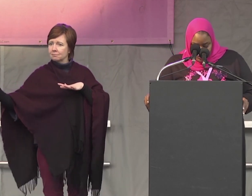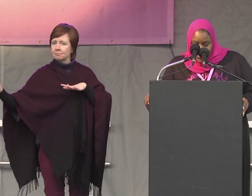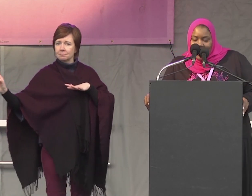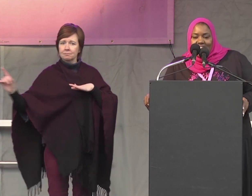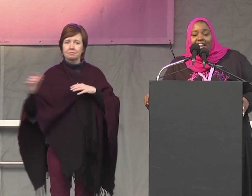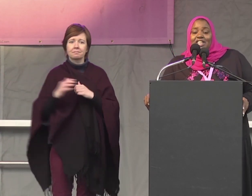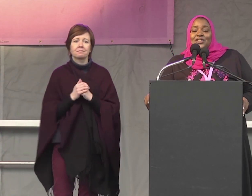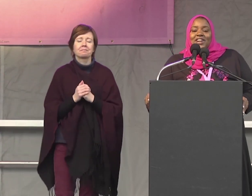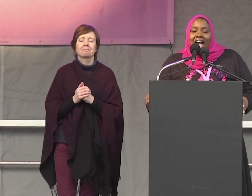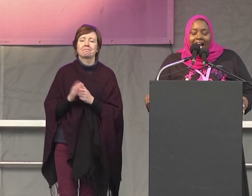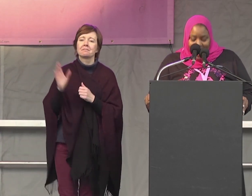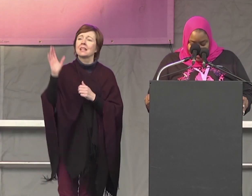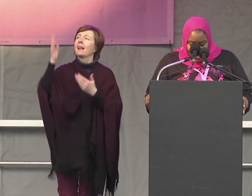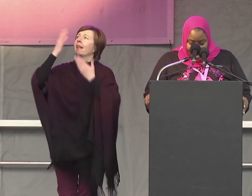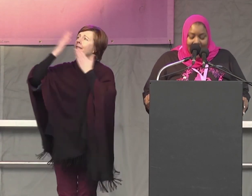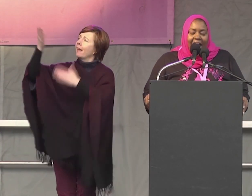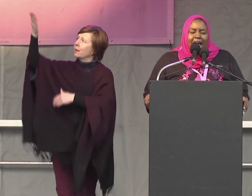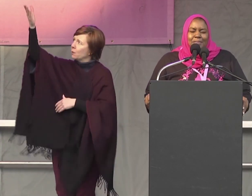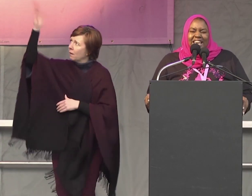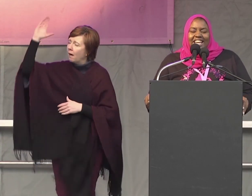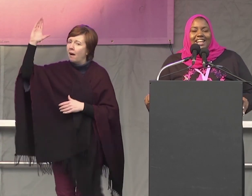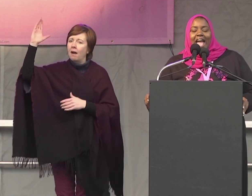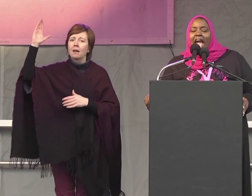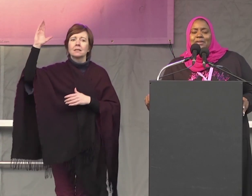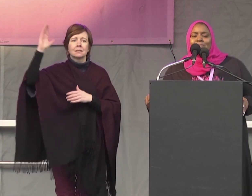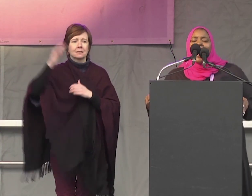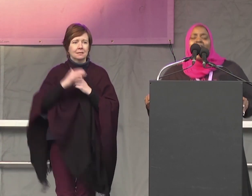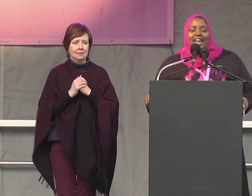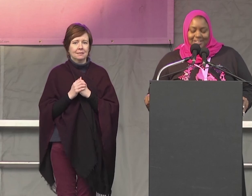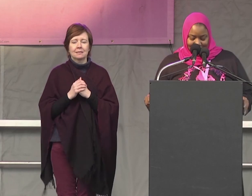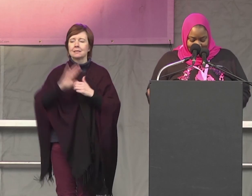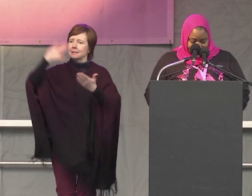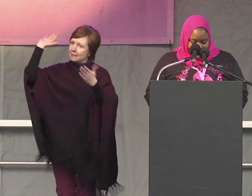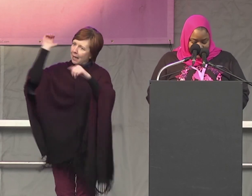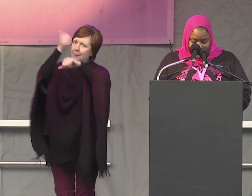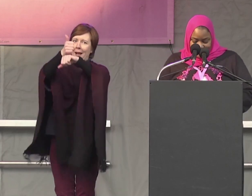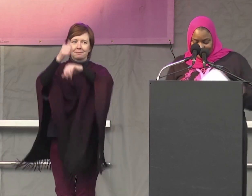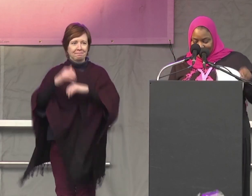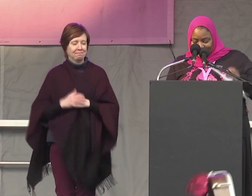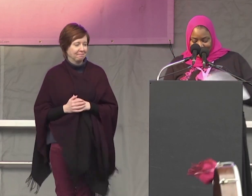Allah, thank you God, Ameen and Amen.